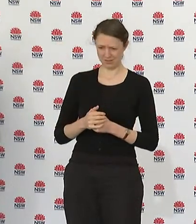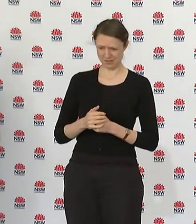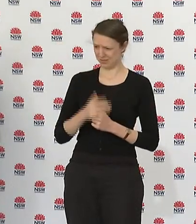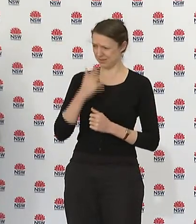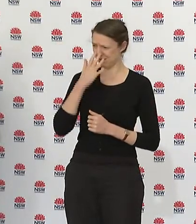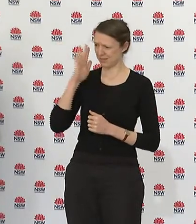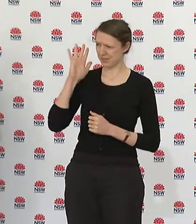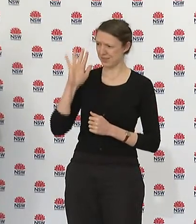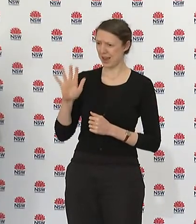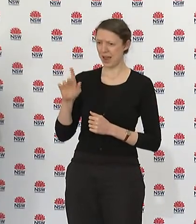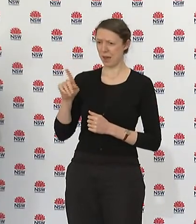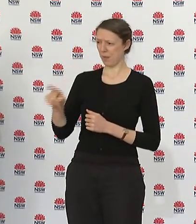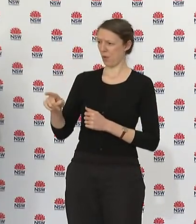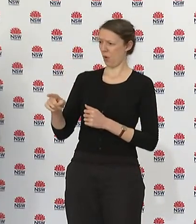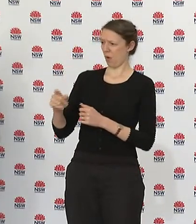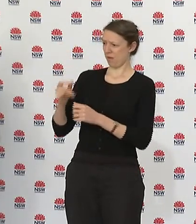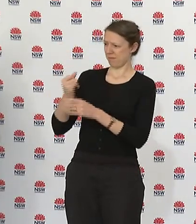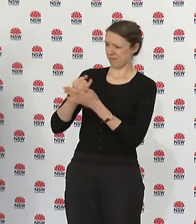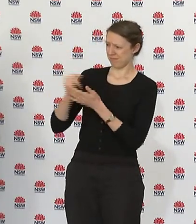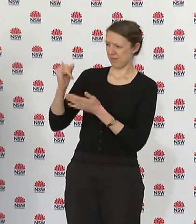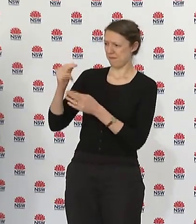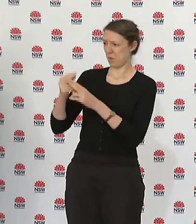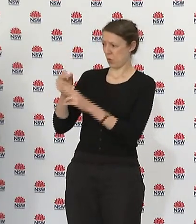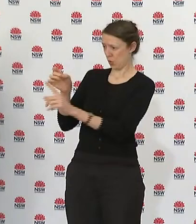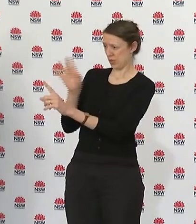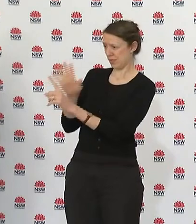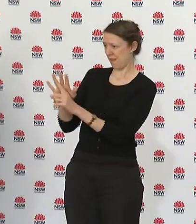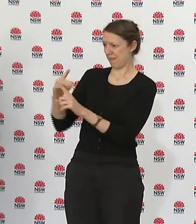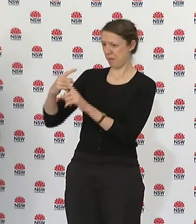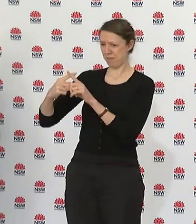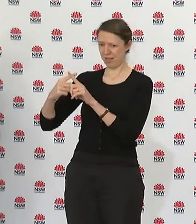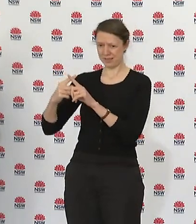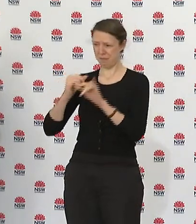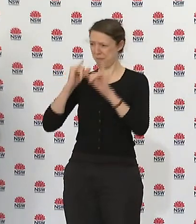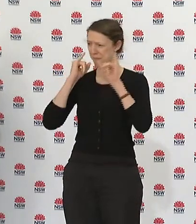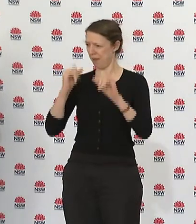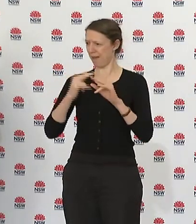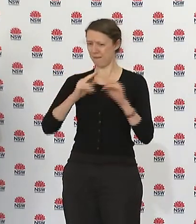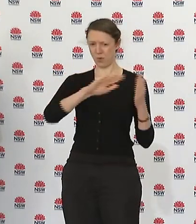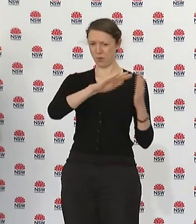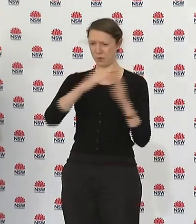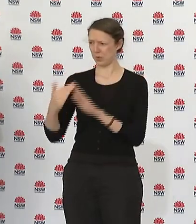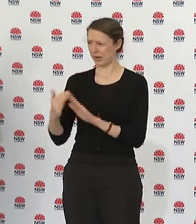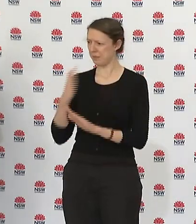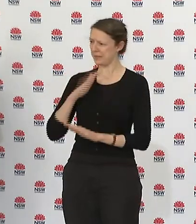my heavens, you're letting the community down big time. Just back off and let us do our job.